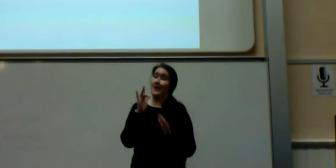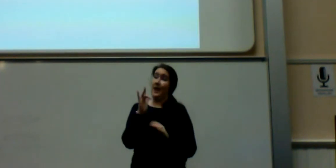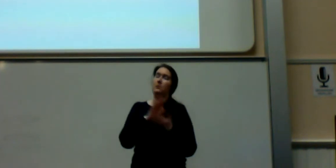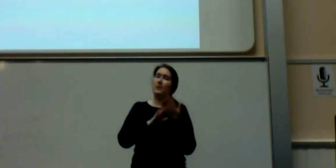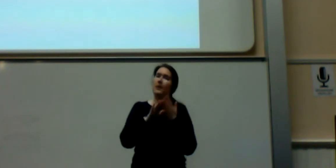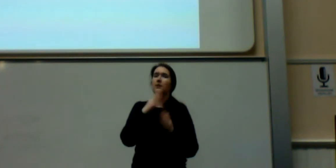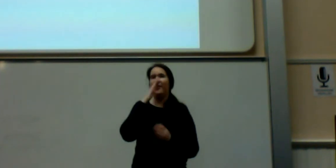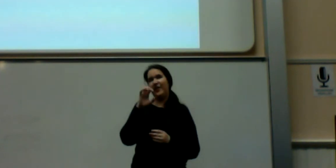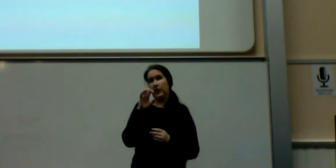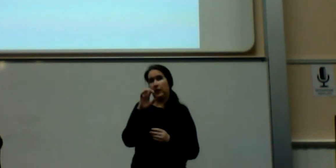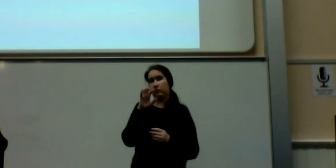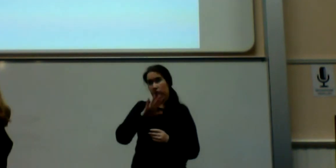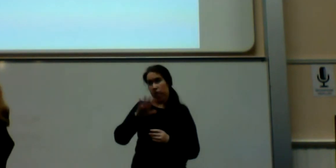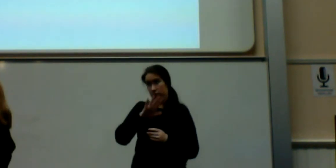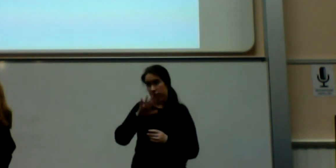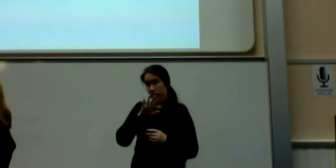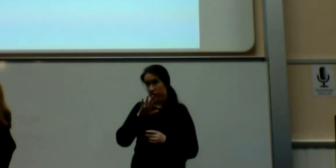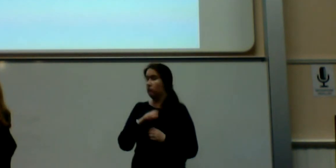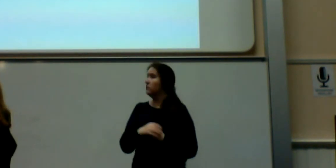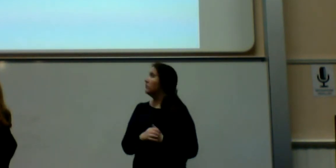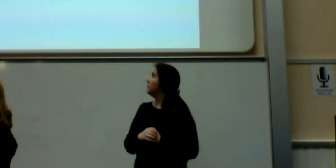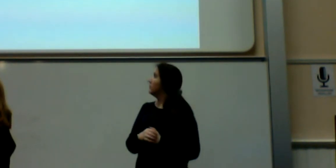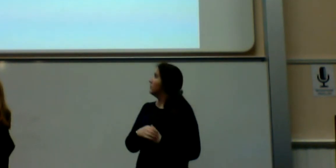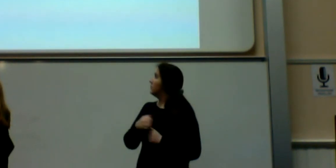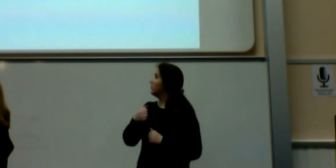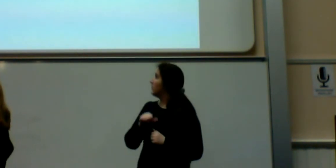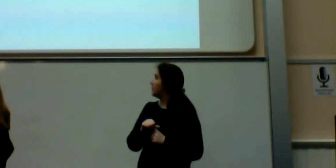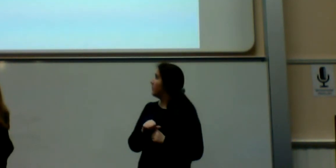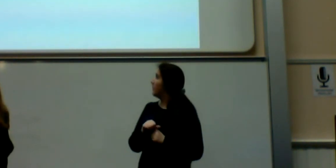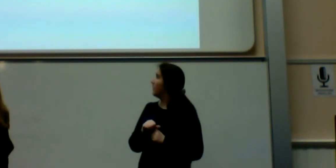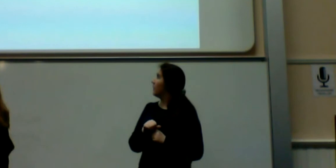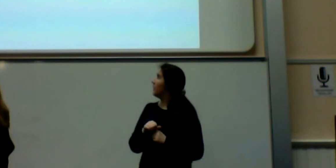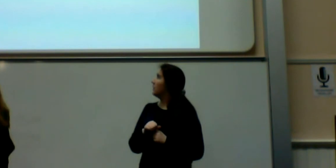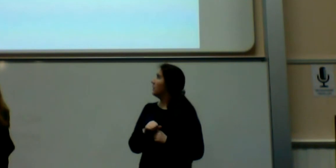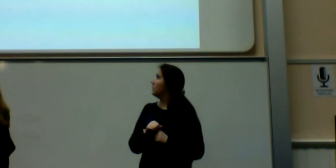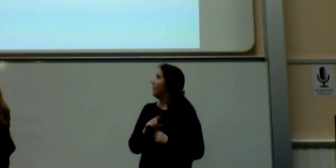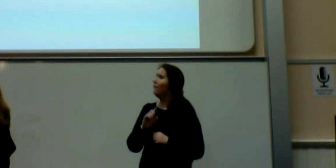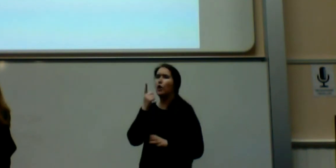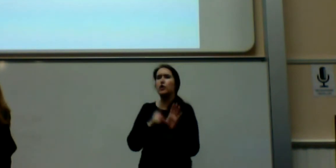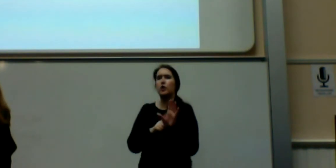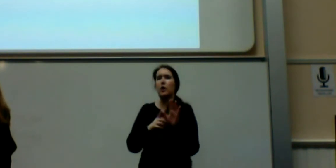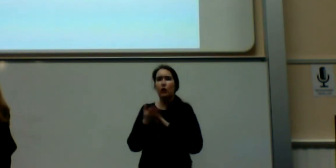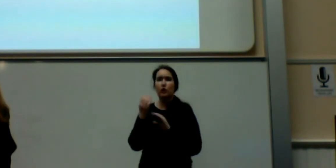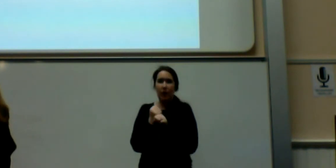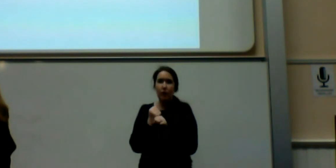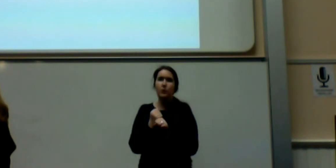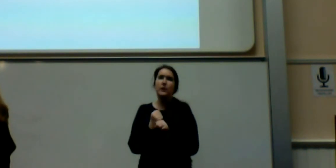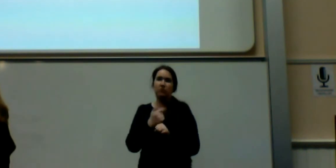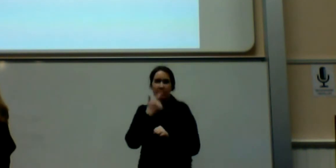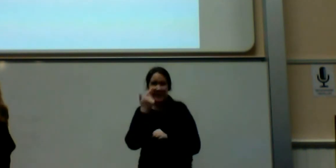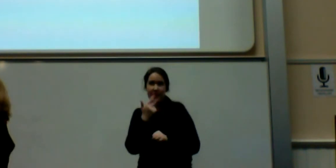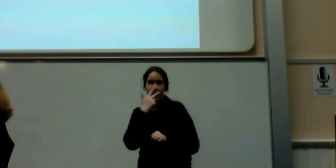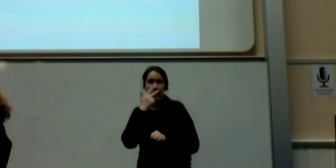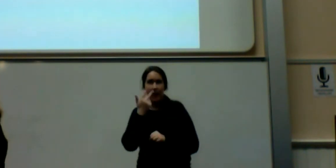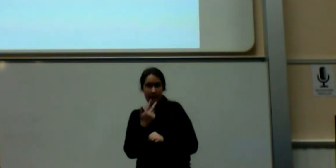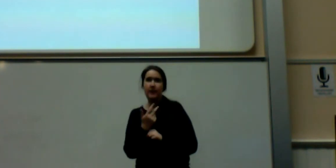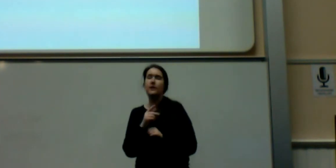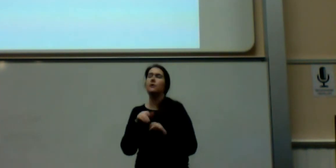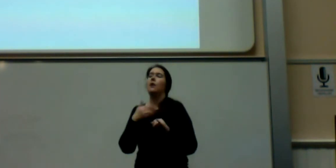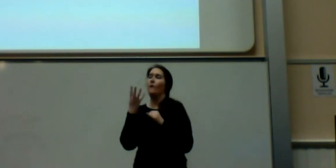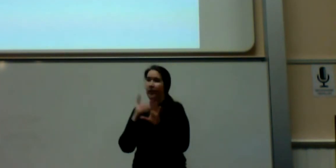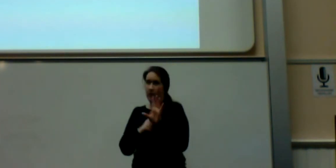year in secondary school, or what we call high school. And then we have first year undergrad, fourth year undergrad,